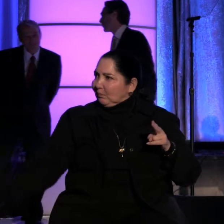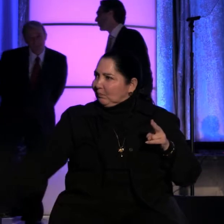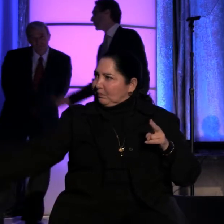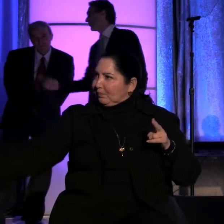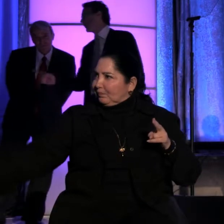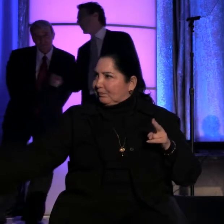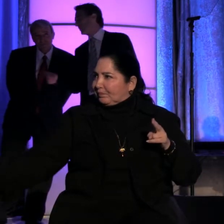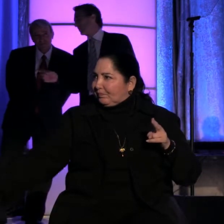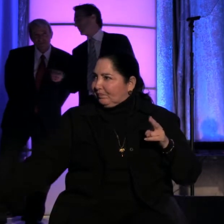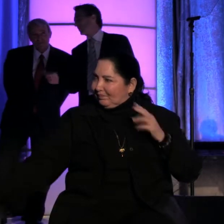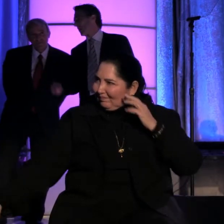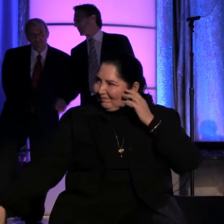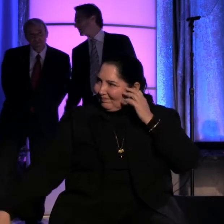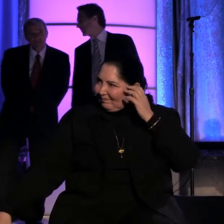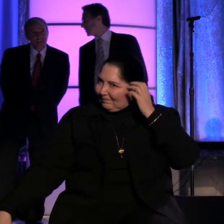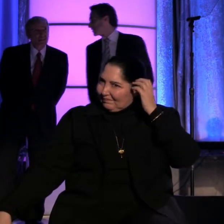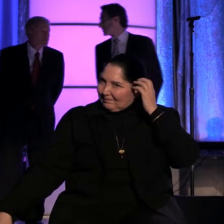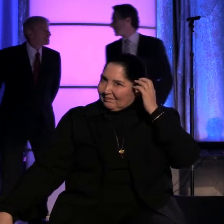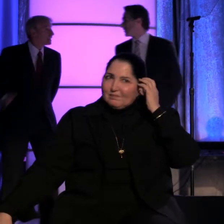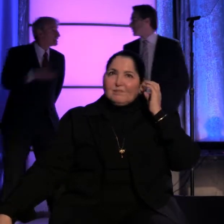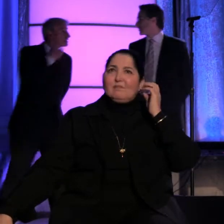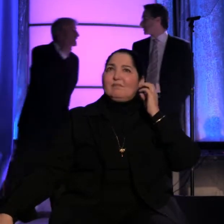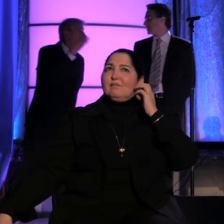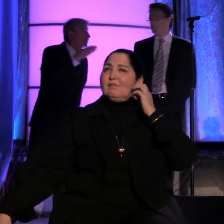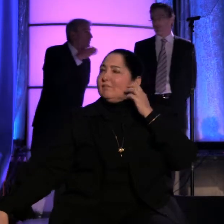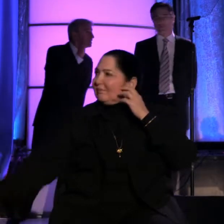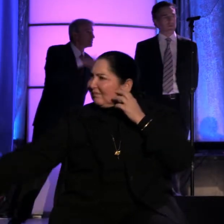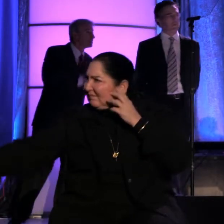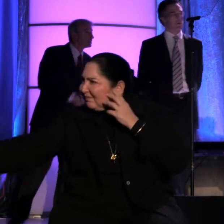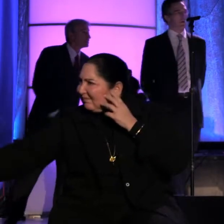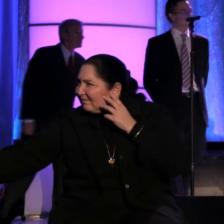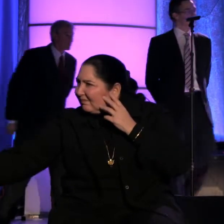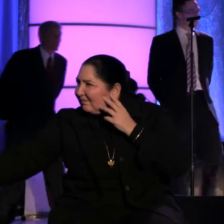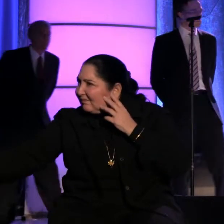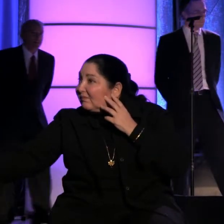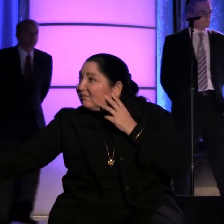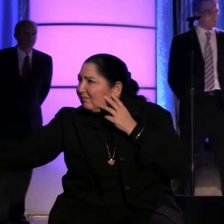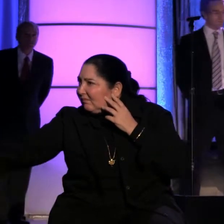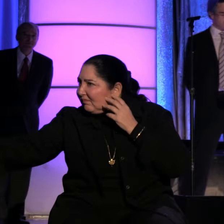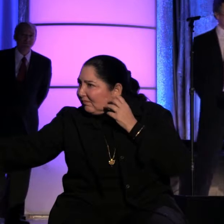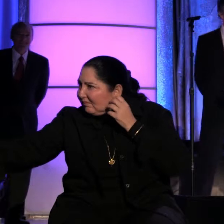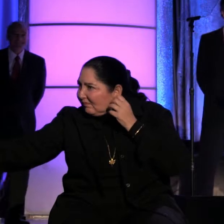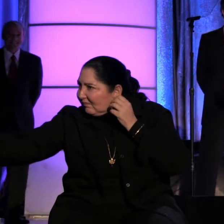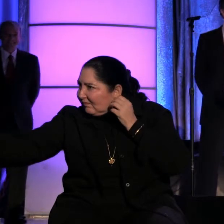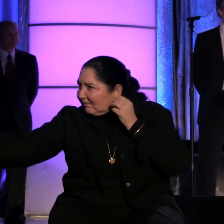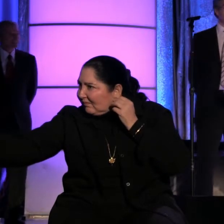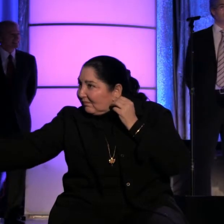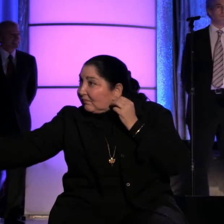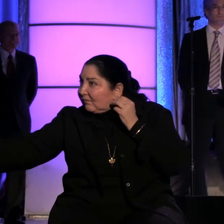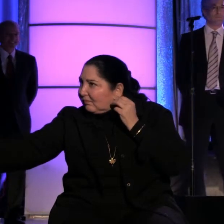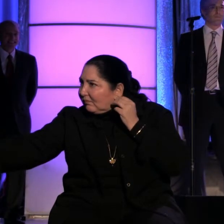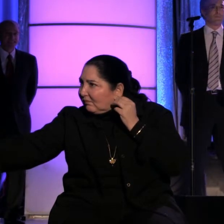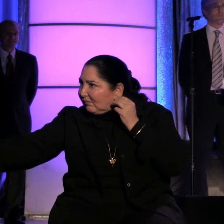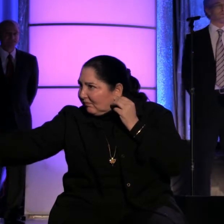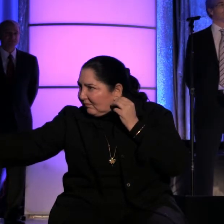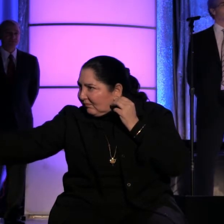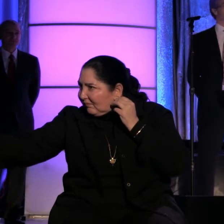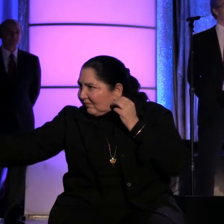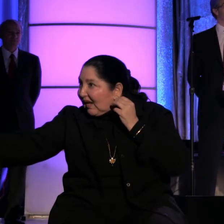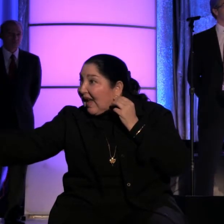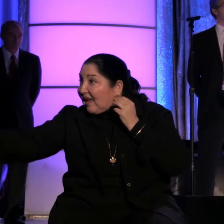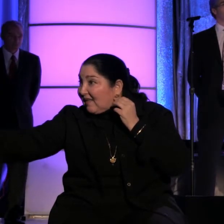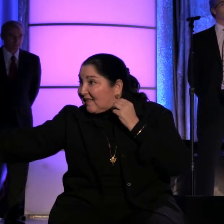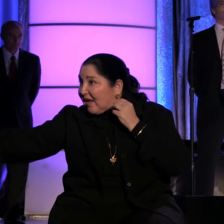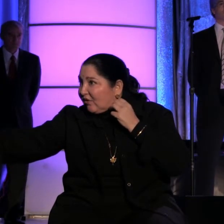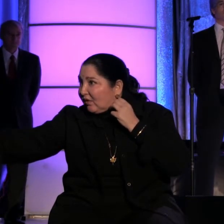at Westbury. You guys can raise your hands whenever your name is called out. Carl Schlossman is the EVP of our Special Events. Laura